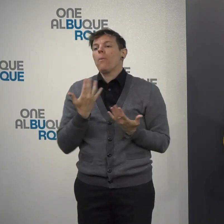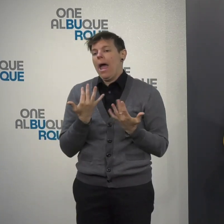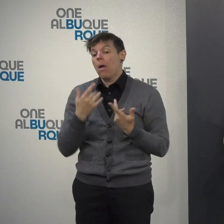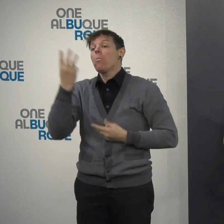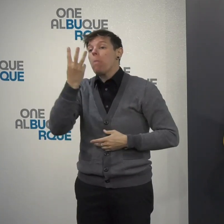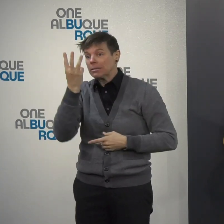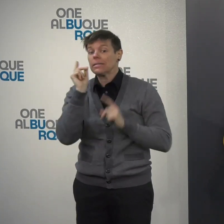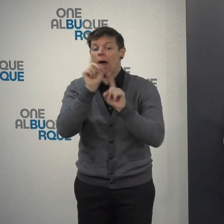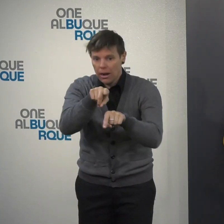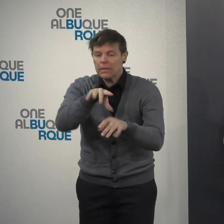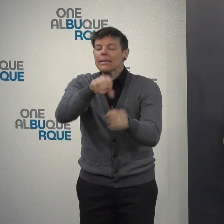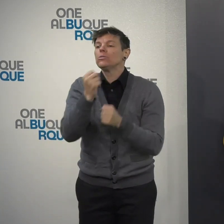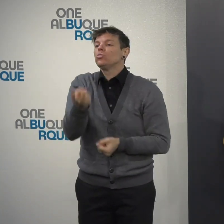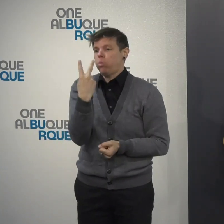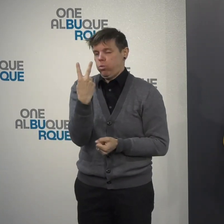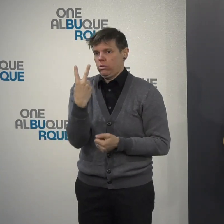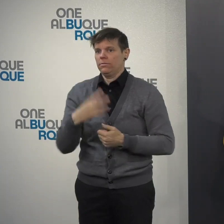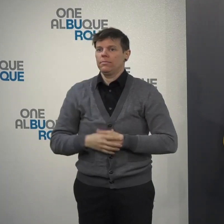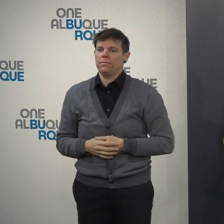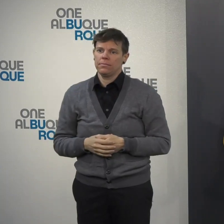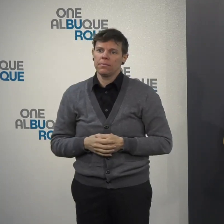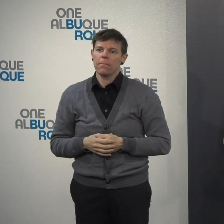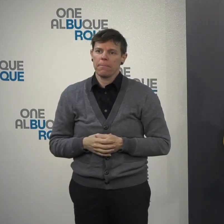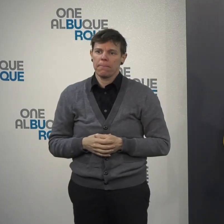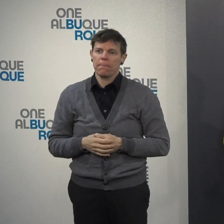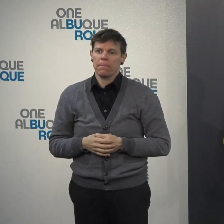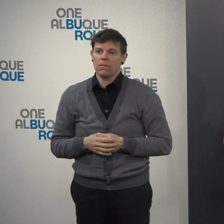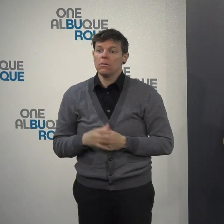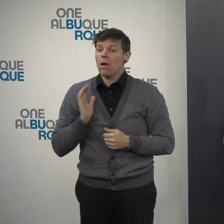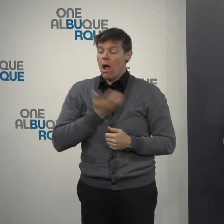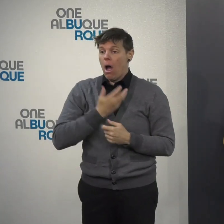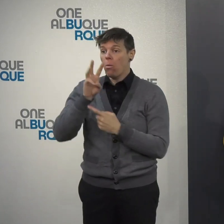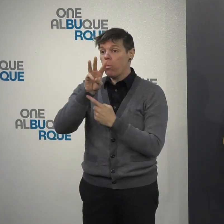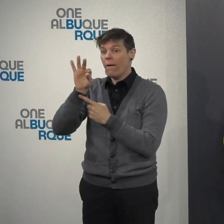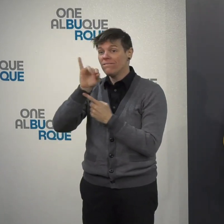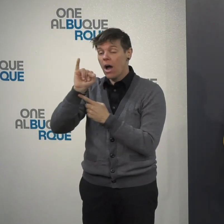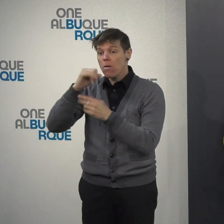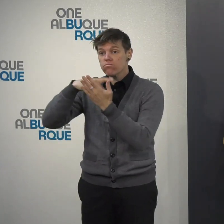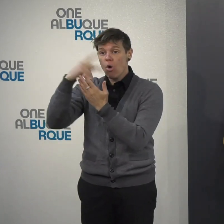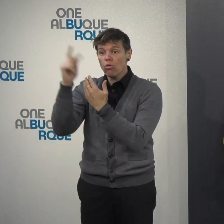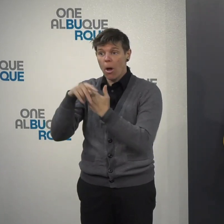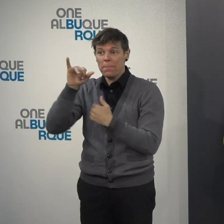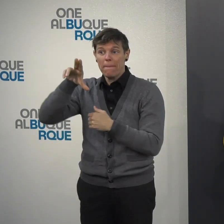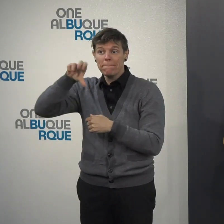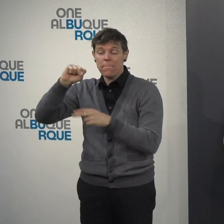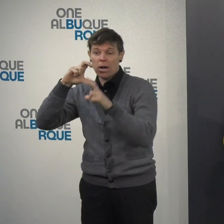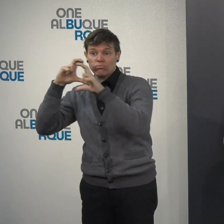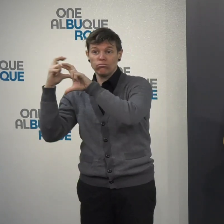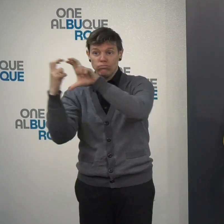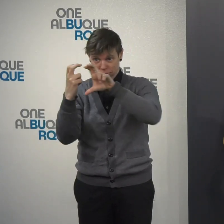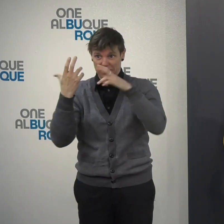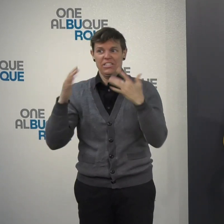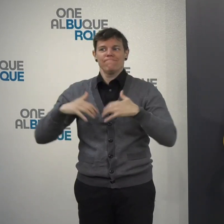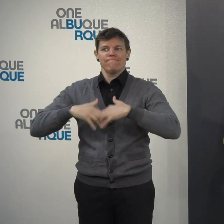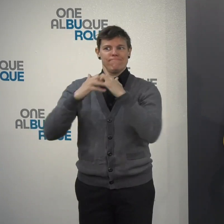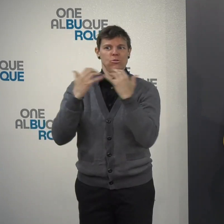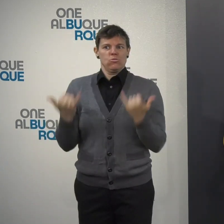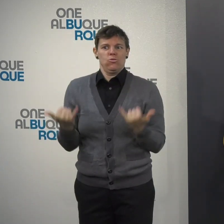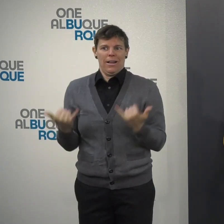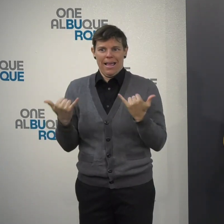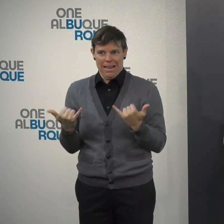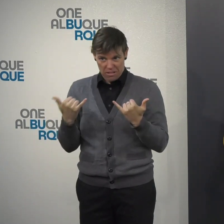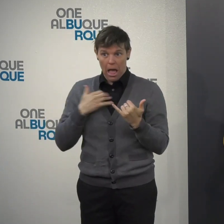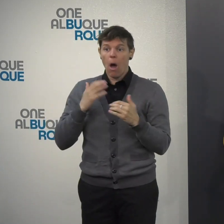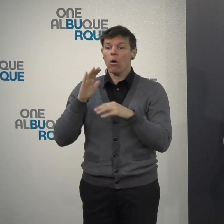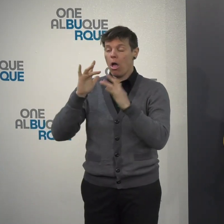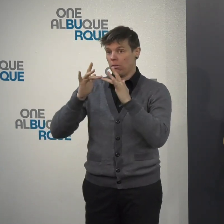worth of meals. Also, as a reminder, our Wi-Fi program is up and running today to correspond with online education starting today. I know my daughter